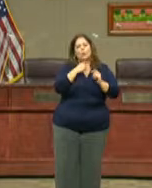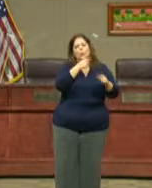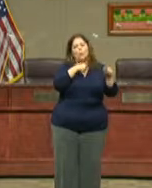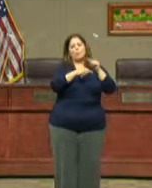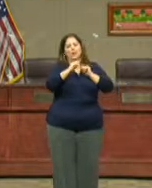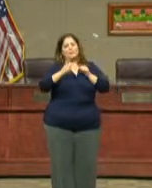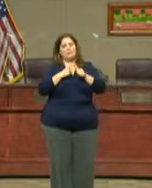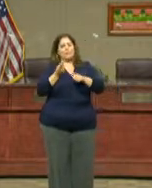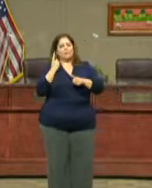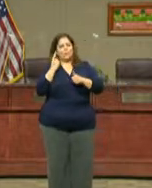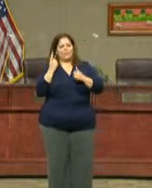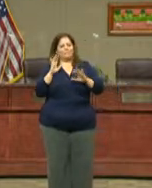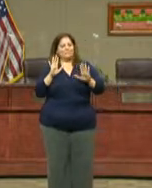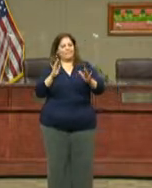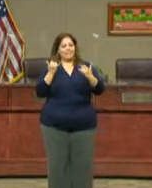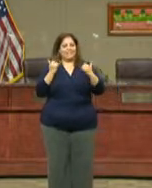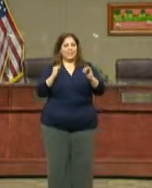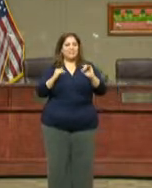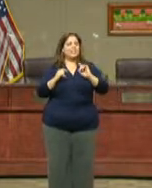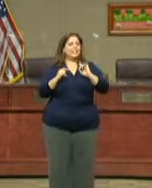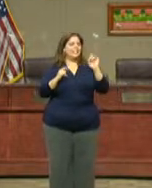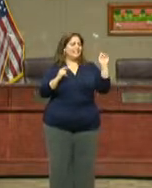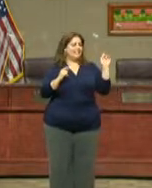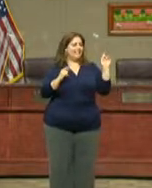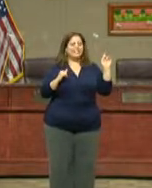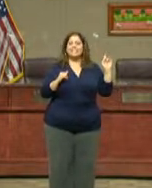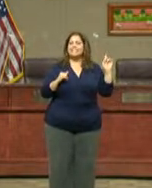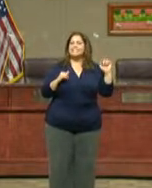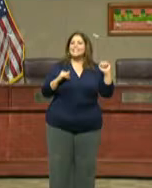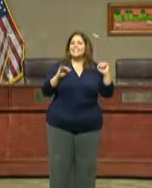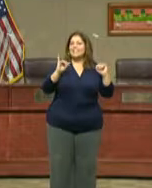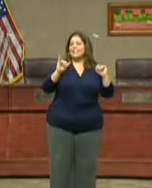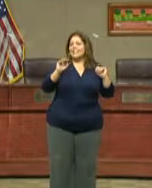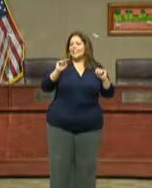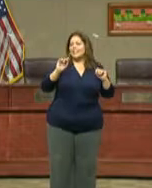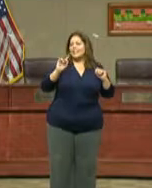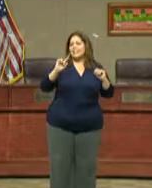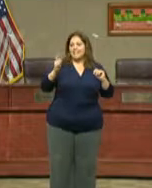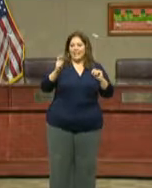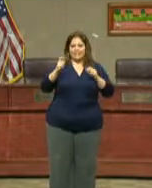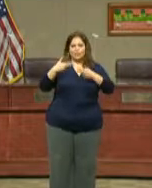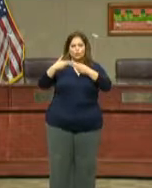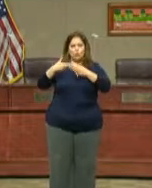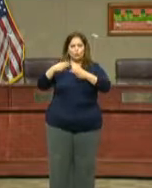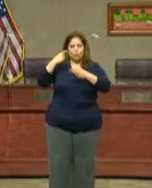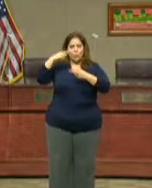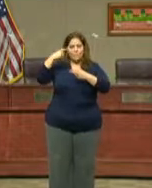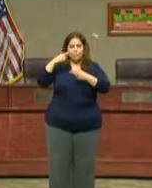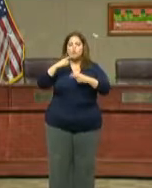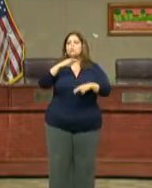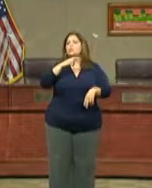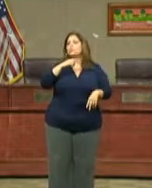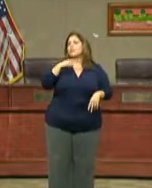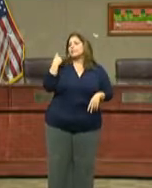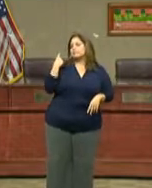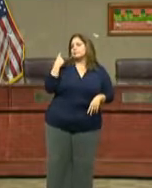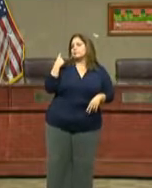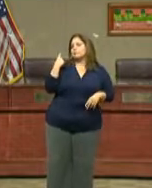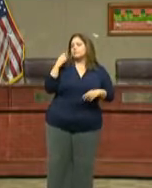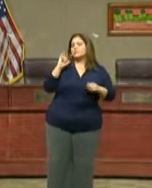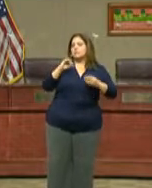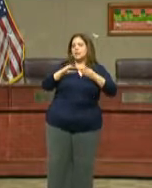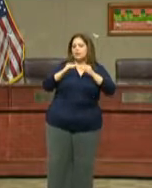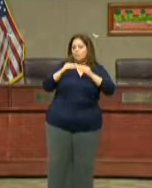So these are the index that we have calculated for risk. So that index that